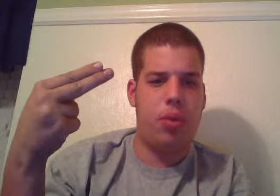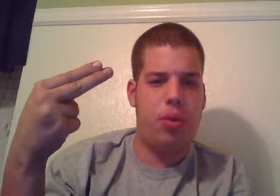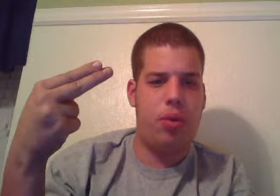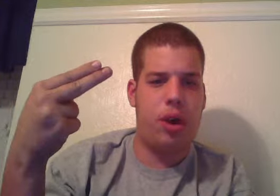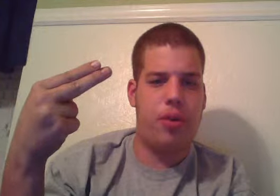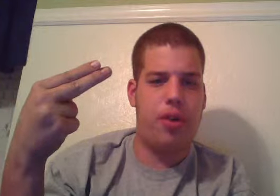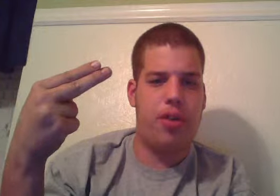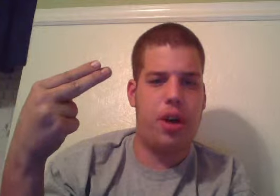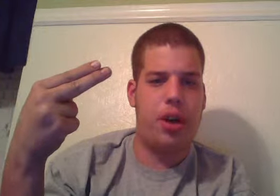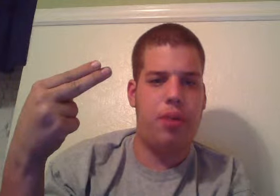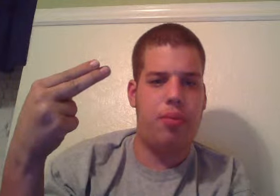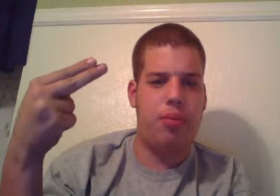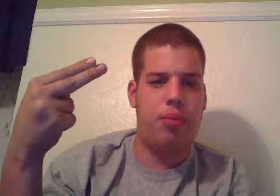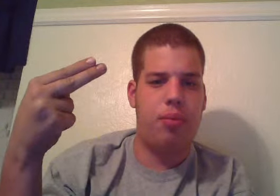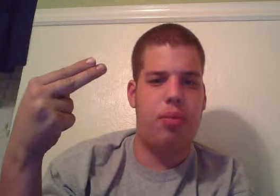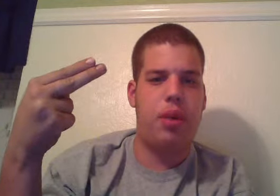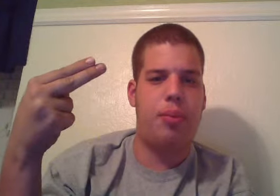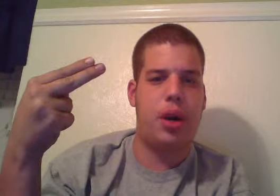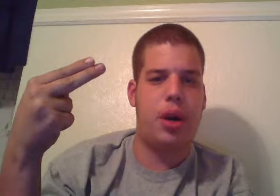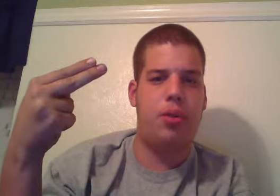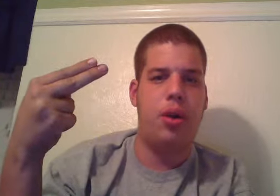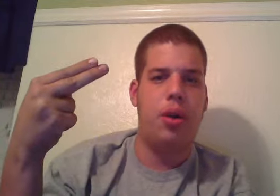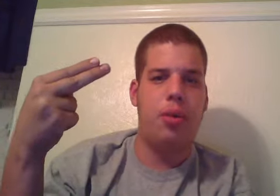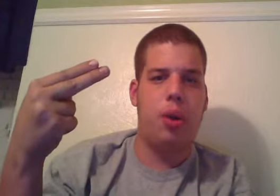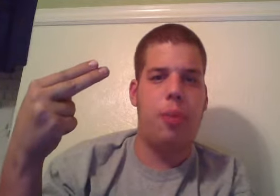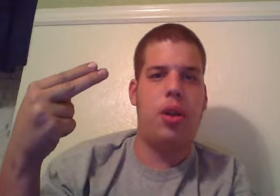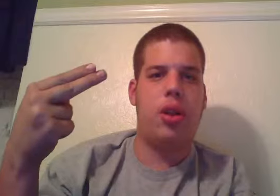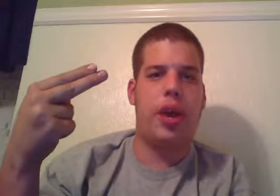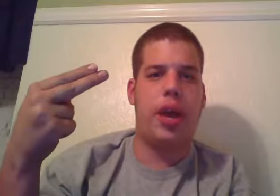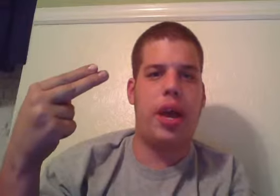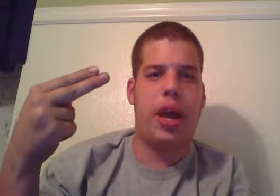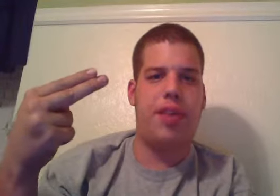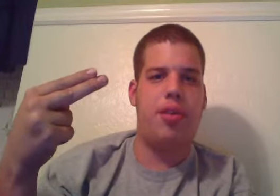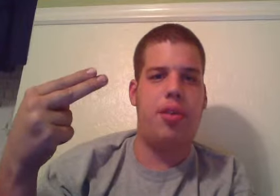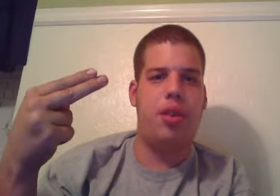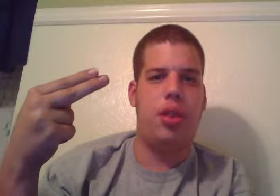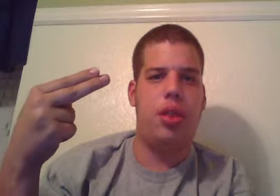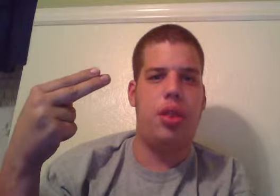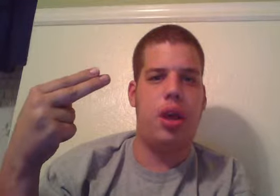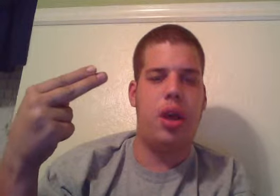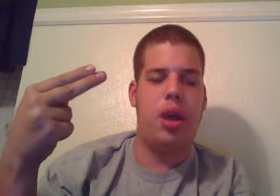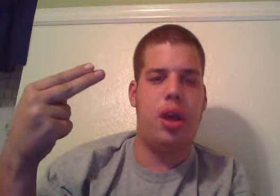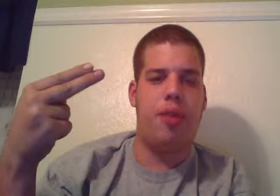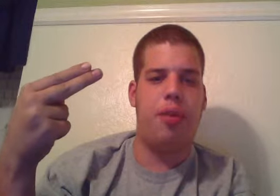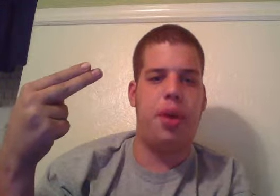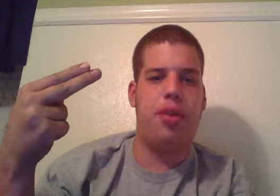gotta raise it high and proud. Remember to look at everybody's